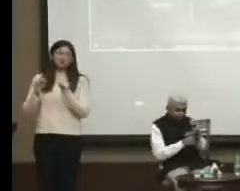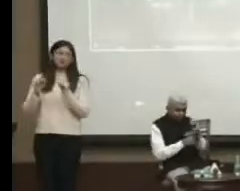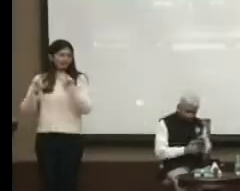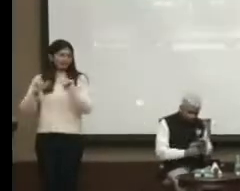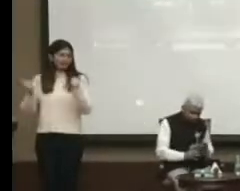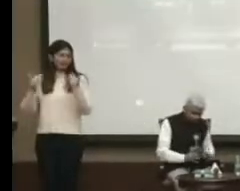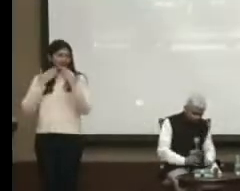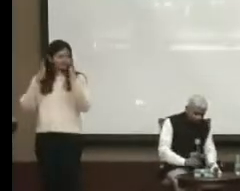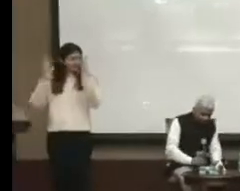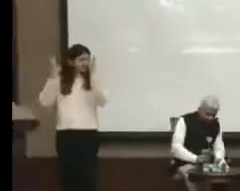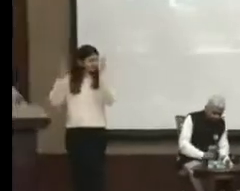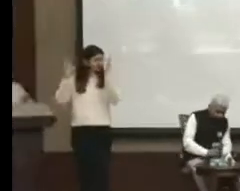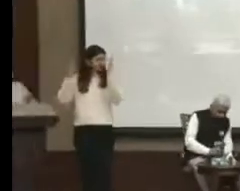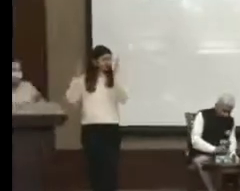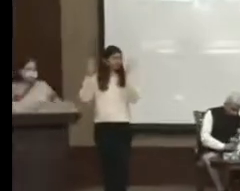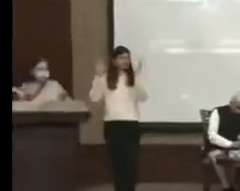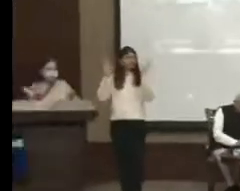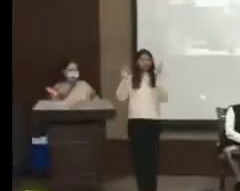Thank you.